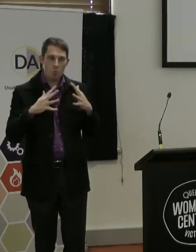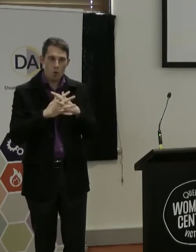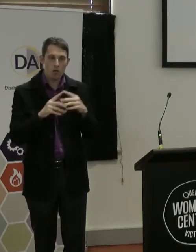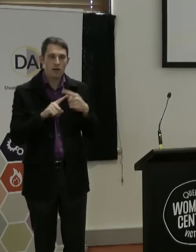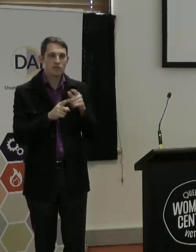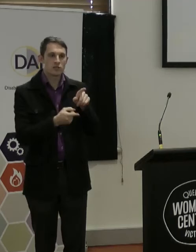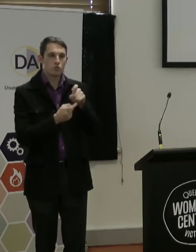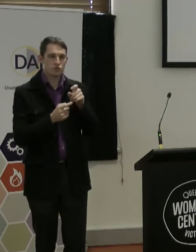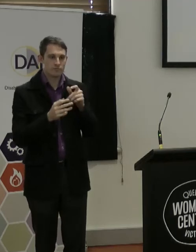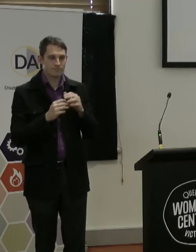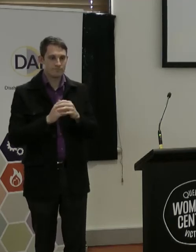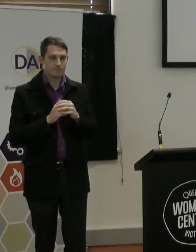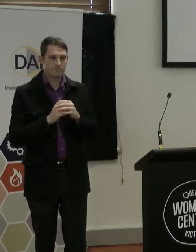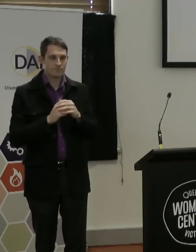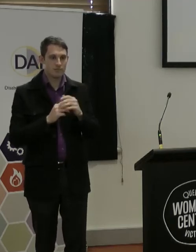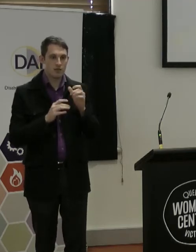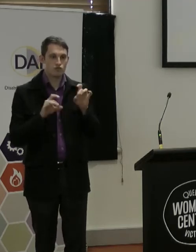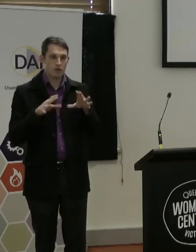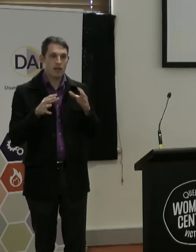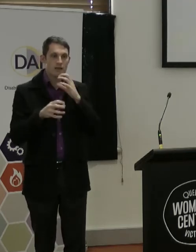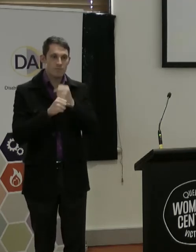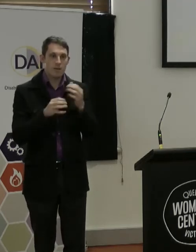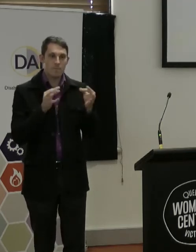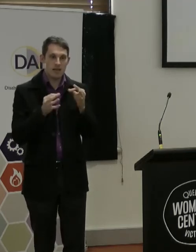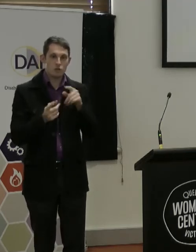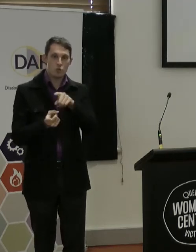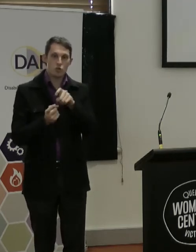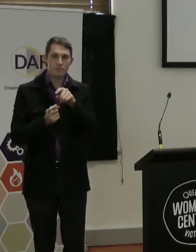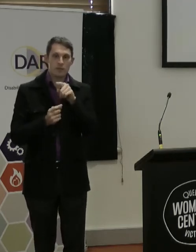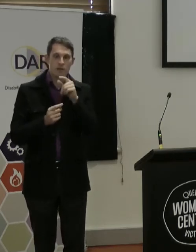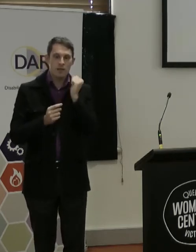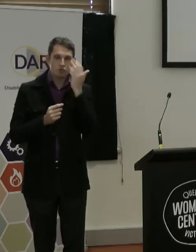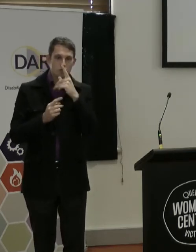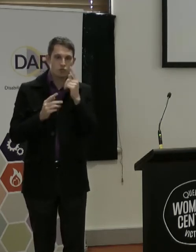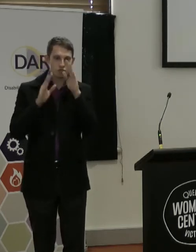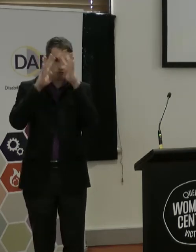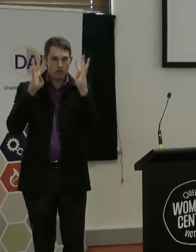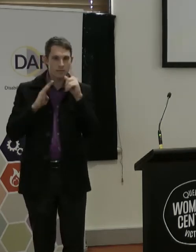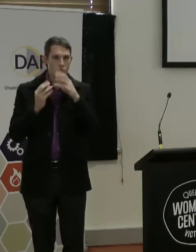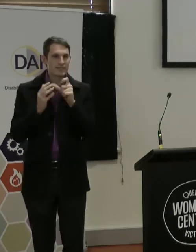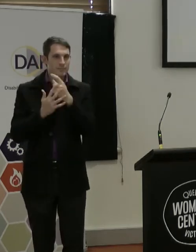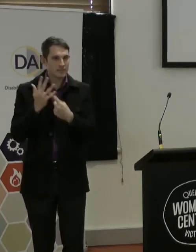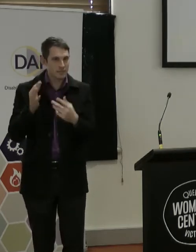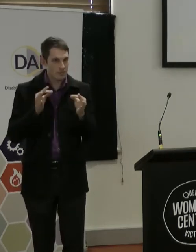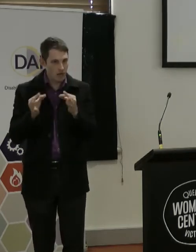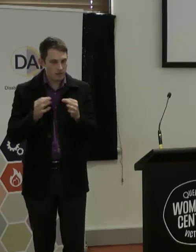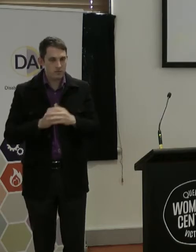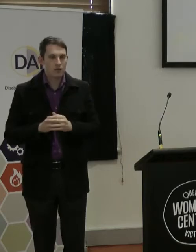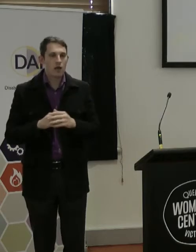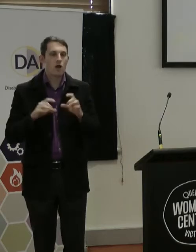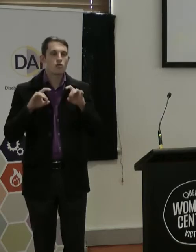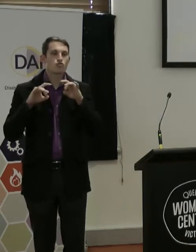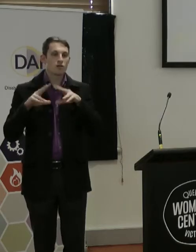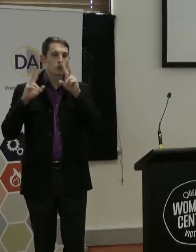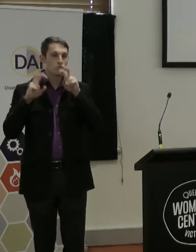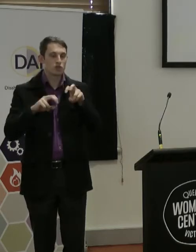to improve outcomes for Aboriginal and Torres Strait Islander people with disability, the establishment of the Royal Commission into Violence,